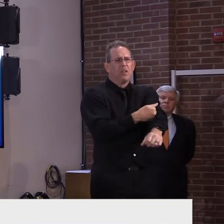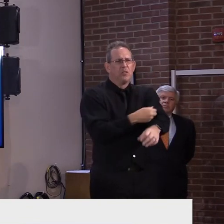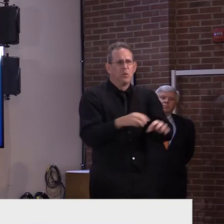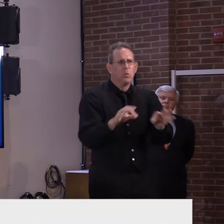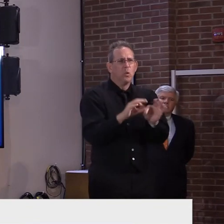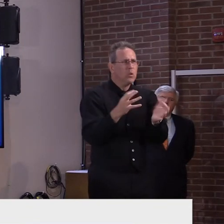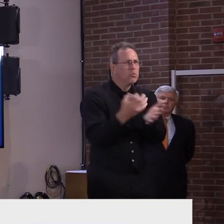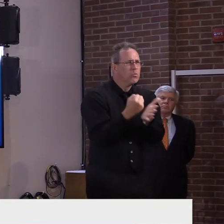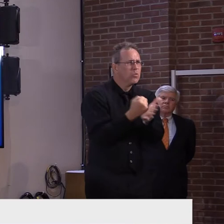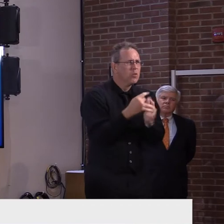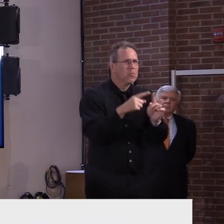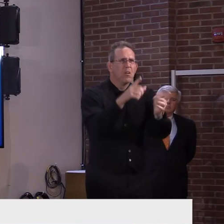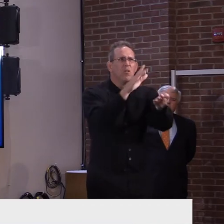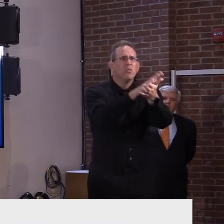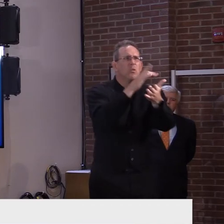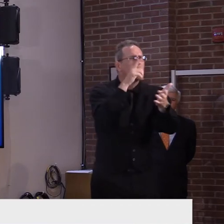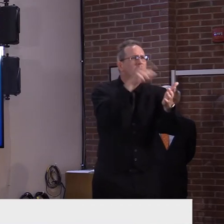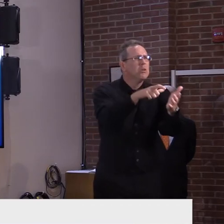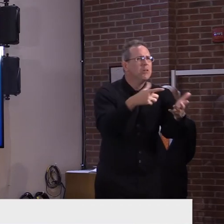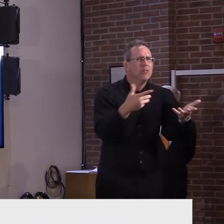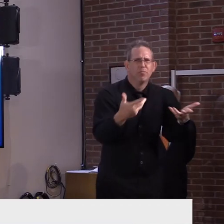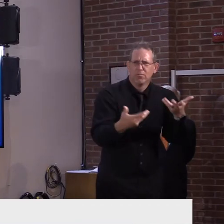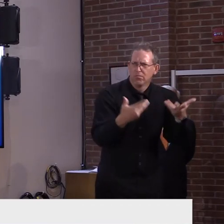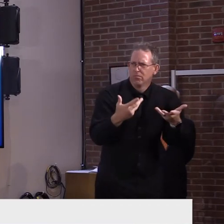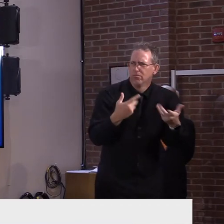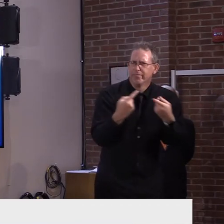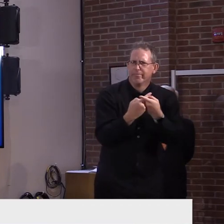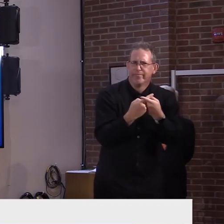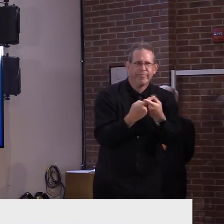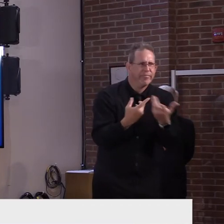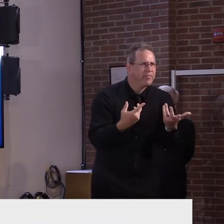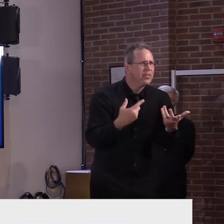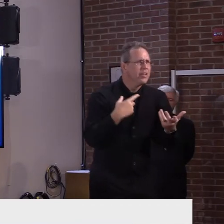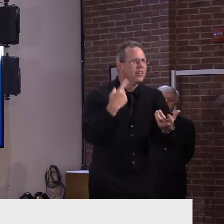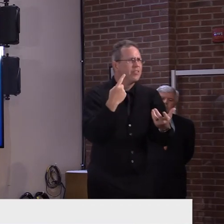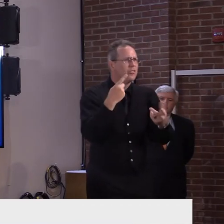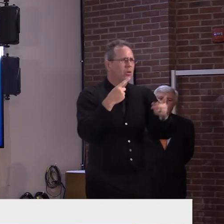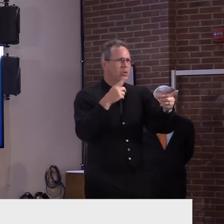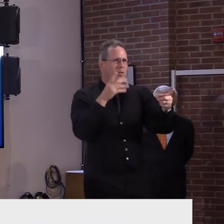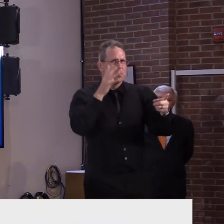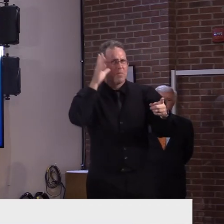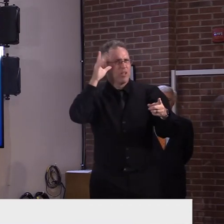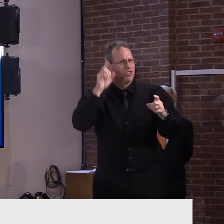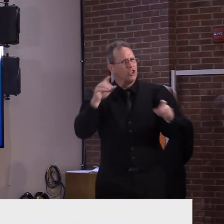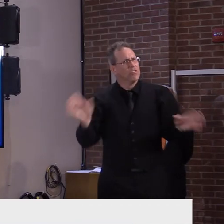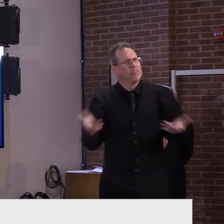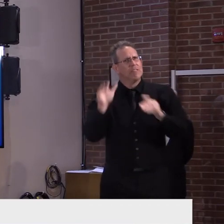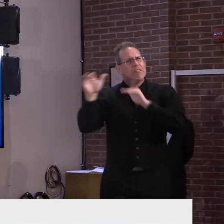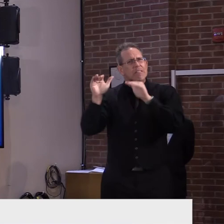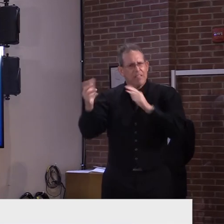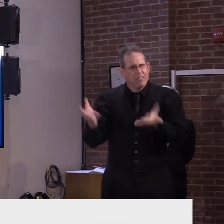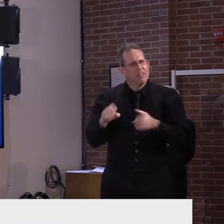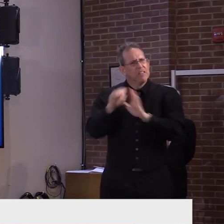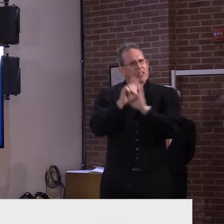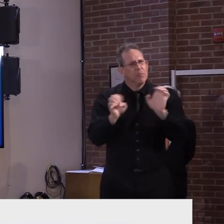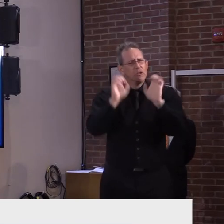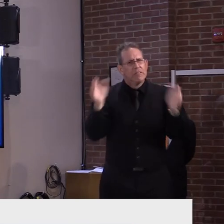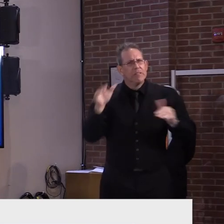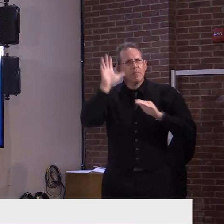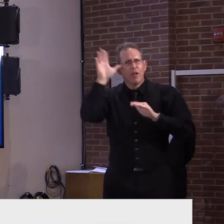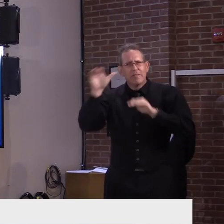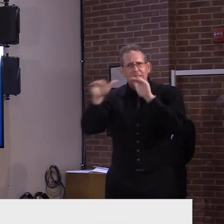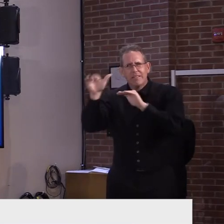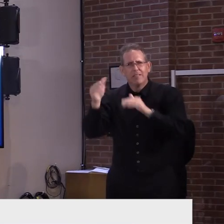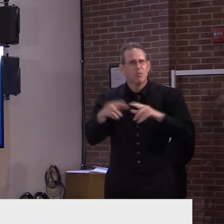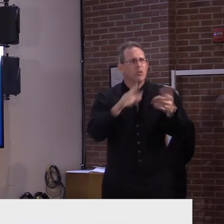you discussed, one of the things that's part of those powers of state of emergency is